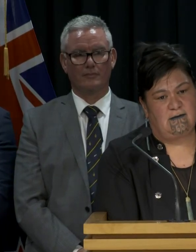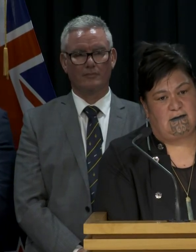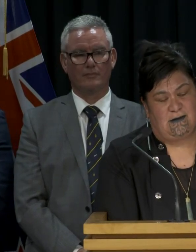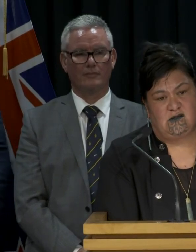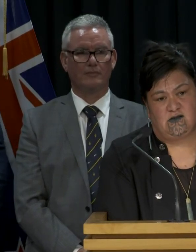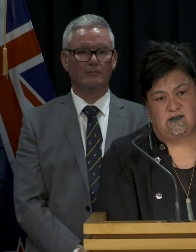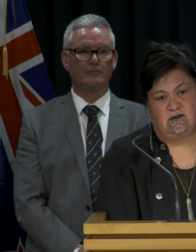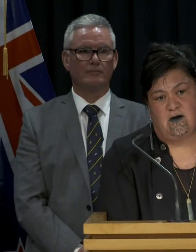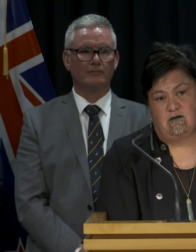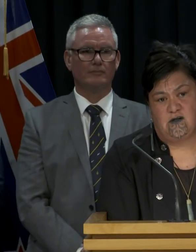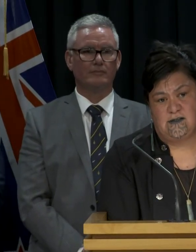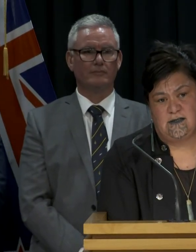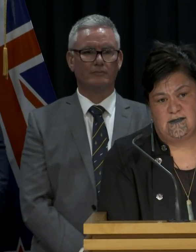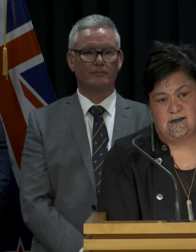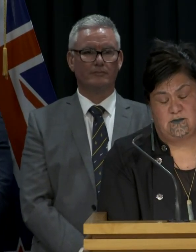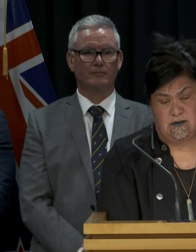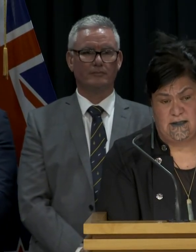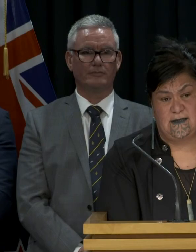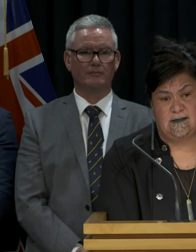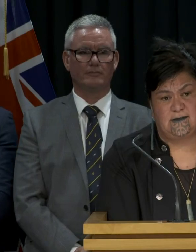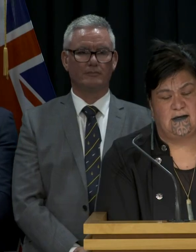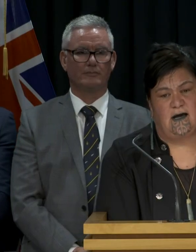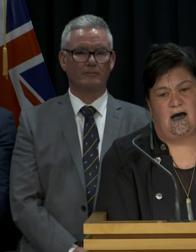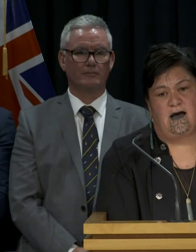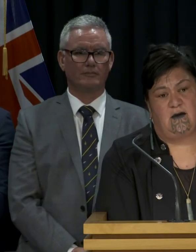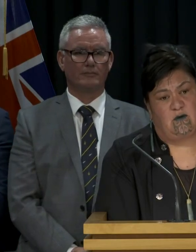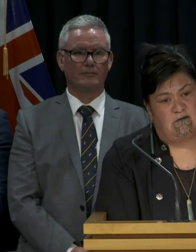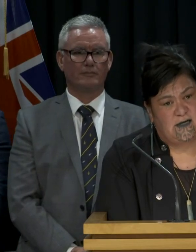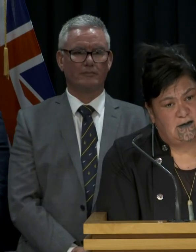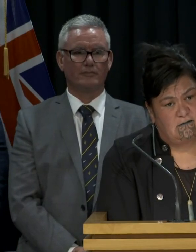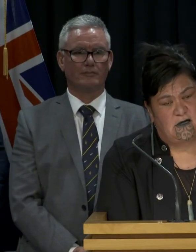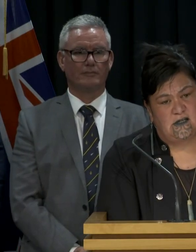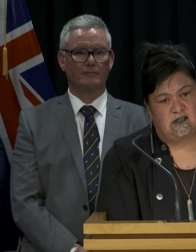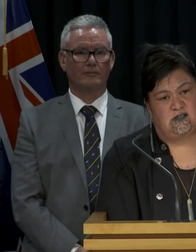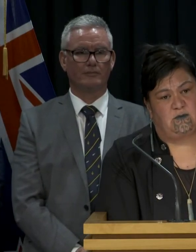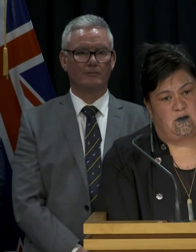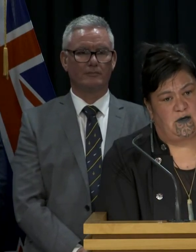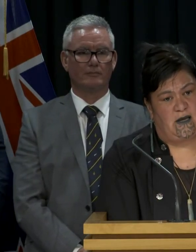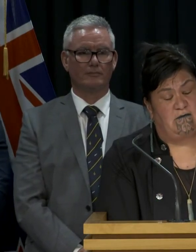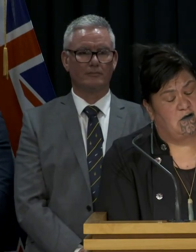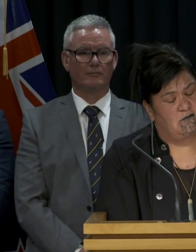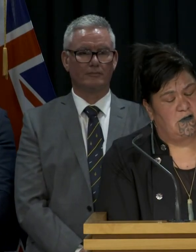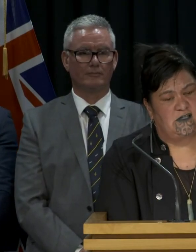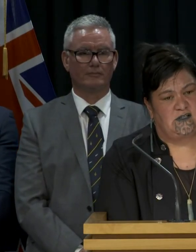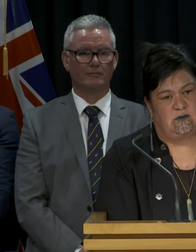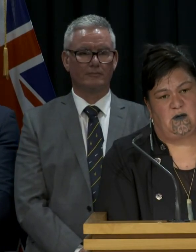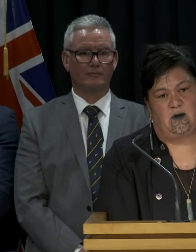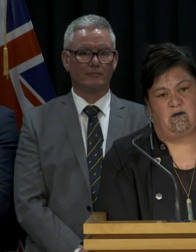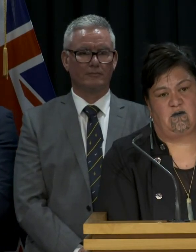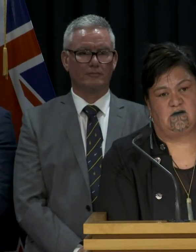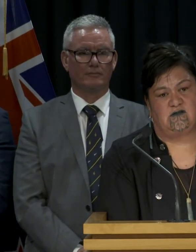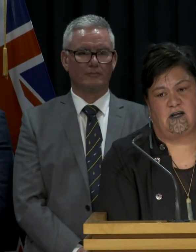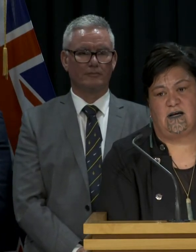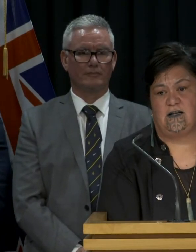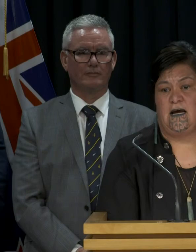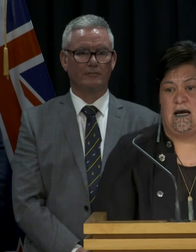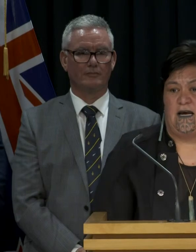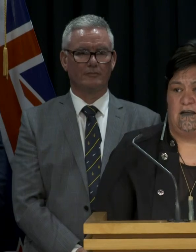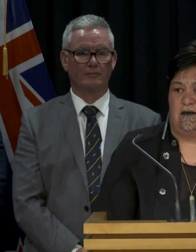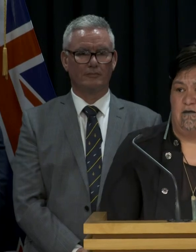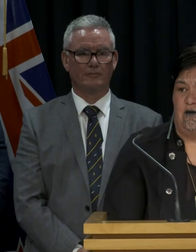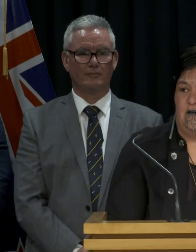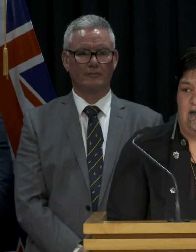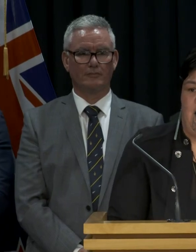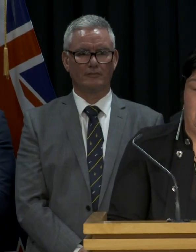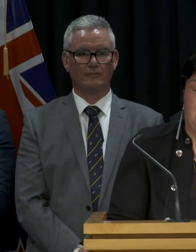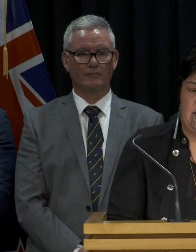ensures that the interests of New Zealanders are protected, that we retain the relationship that we have, the good relationship that we have with Australia, and